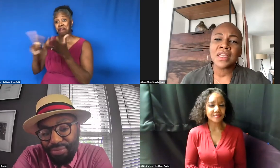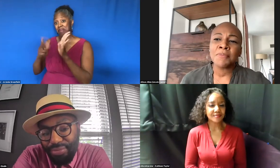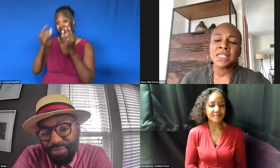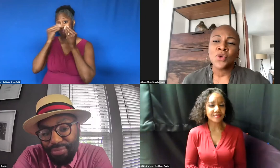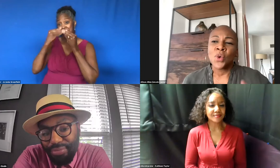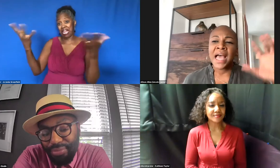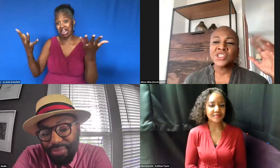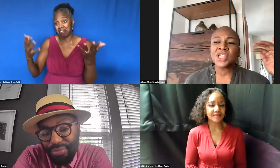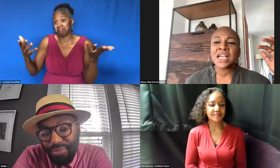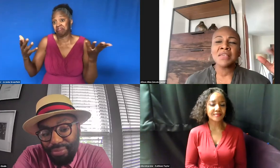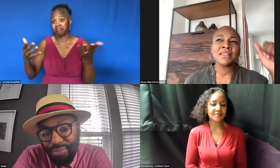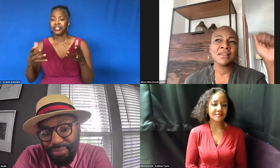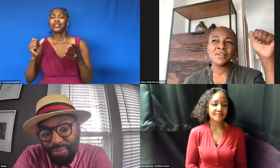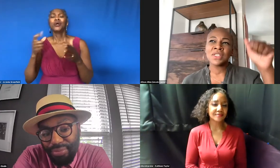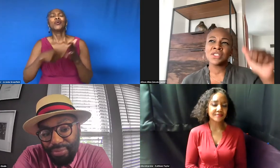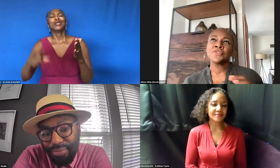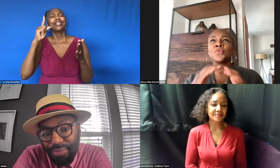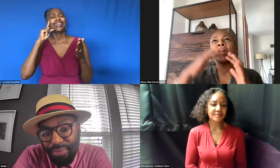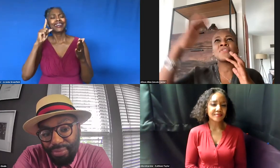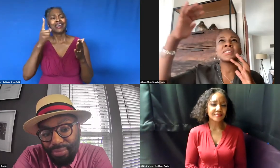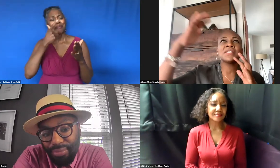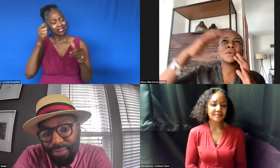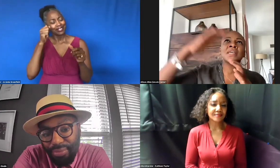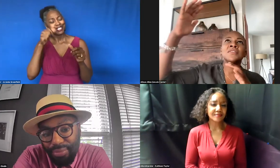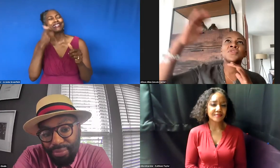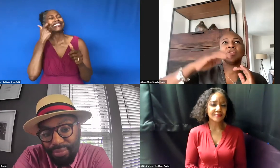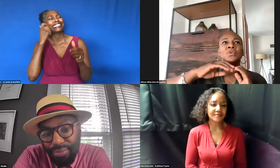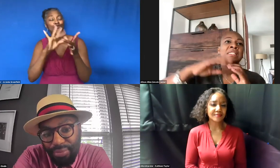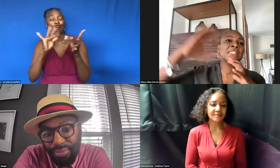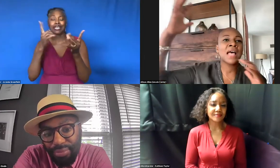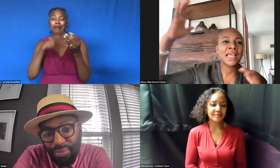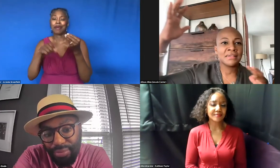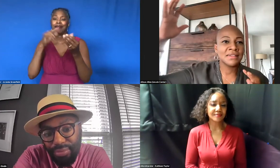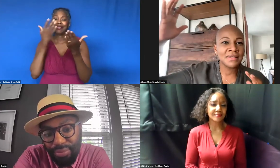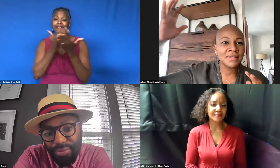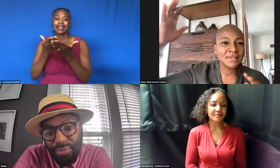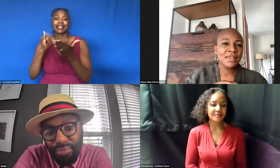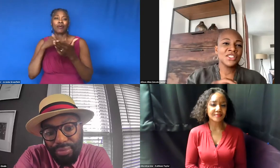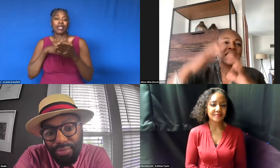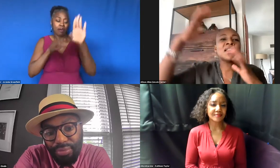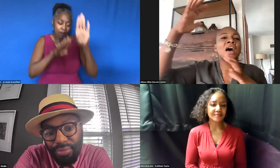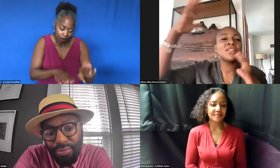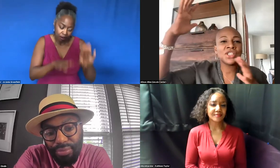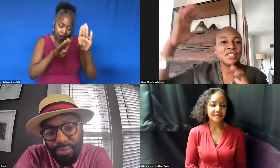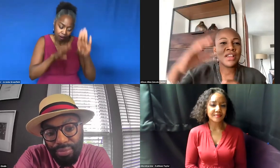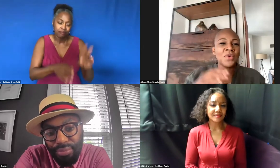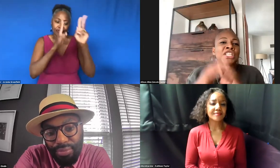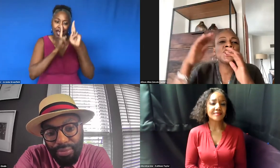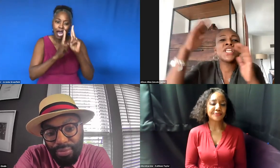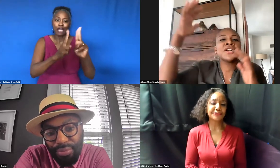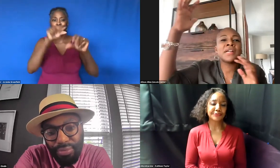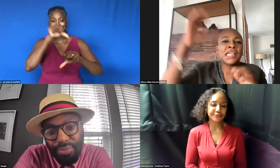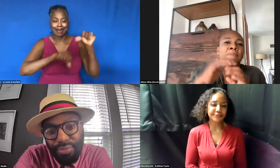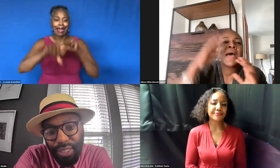what do you think? Because as you were talking about the sort of reverence that we give to science, technology, you